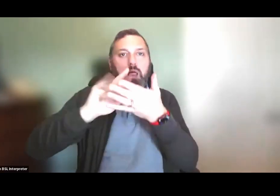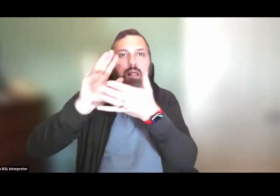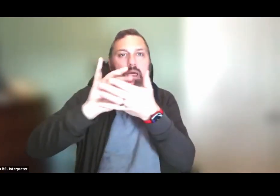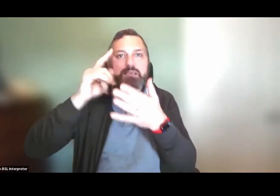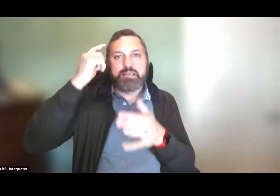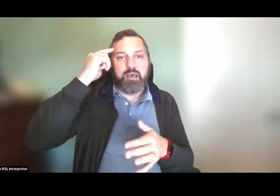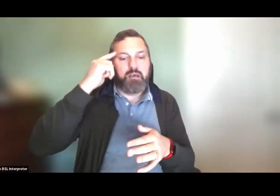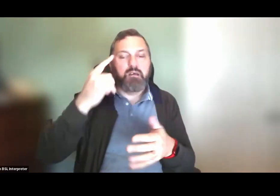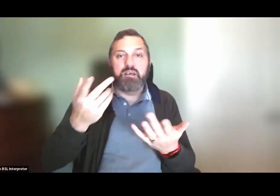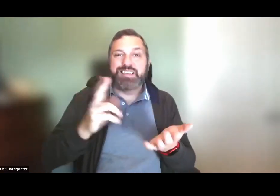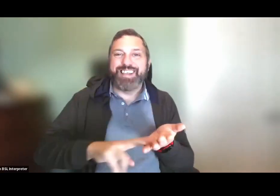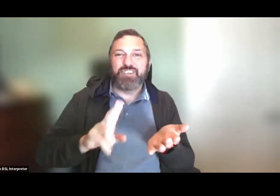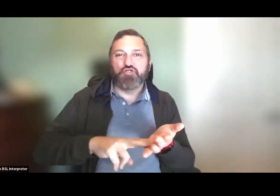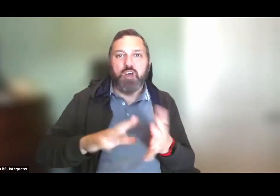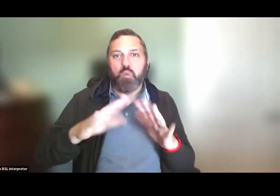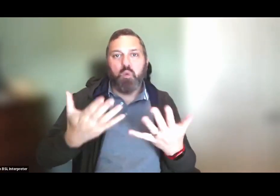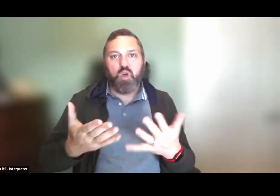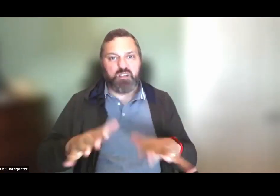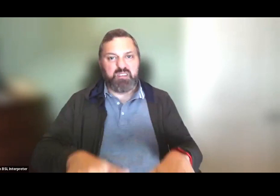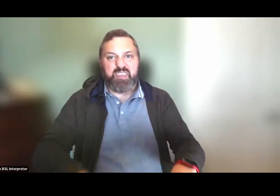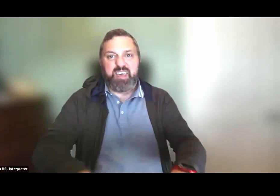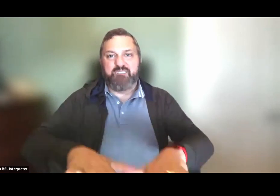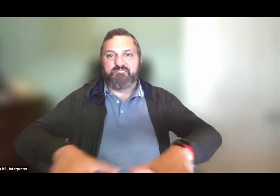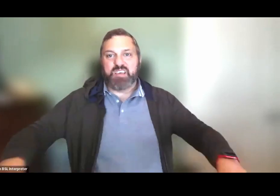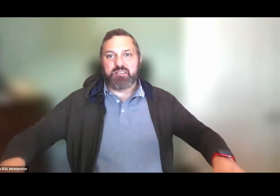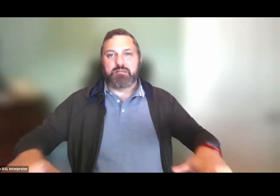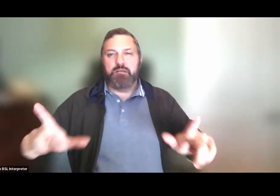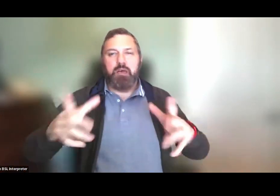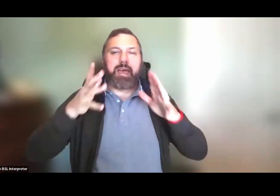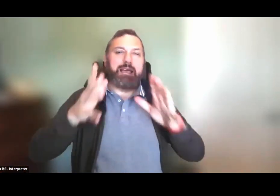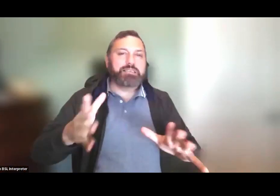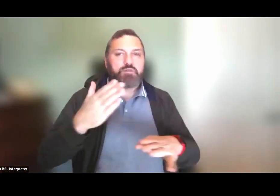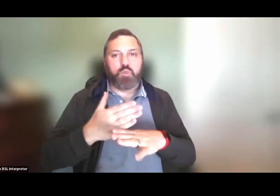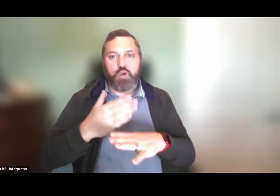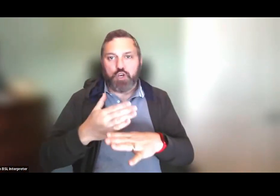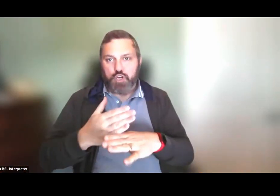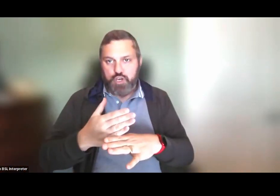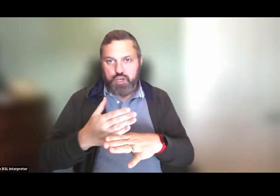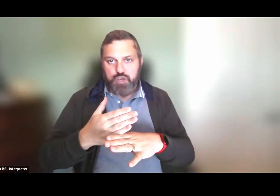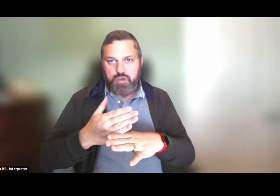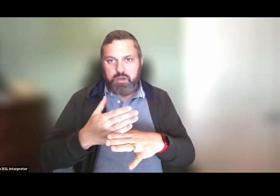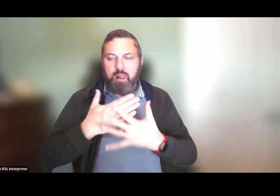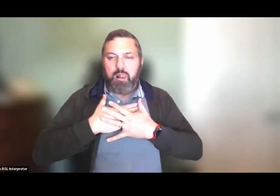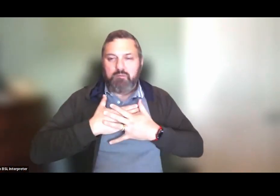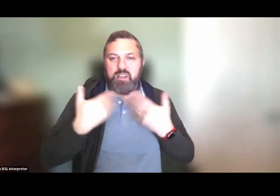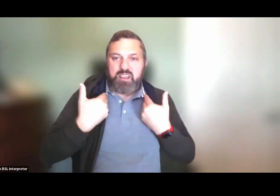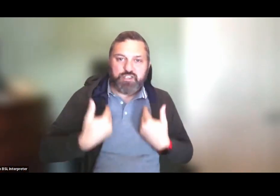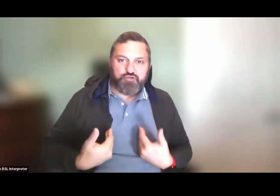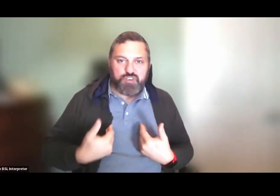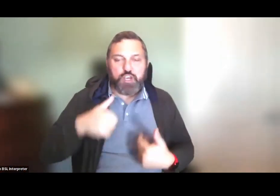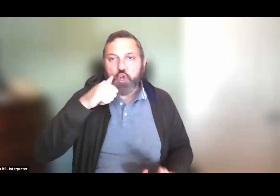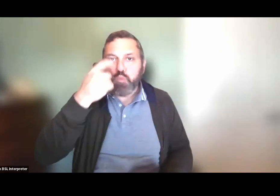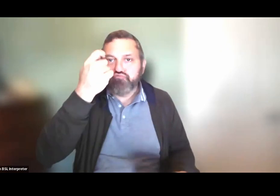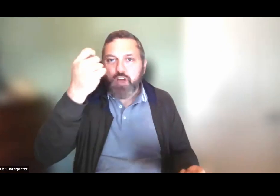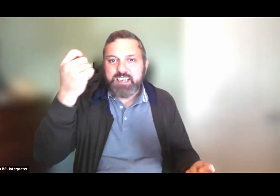nature at his feet. He hates work. He loves luxury and he knows the price of everything. And the real problem with